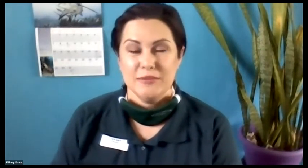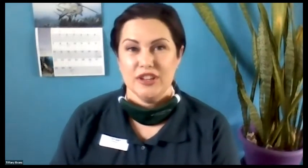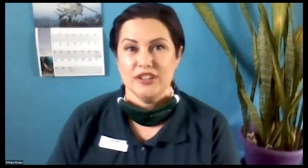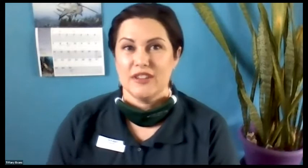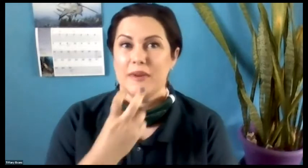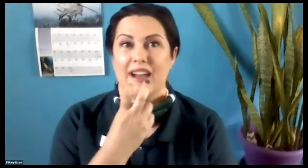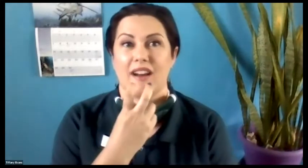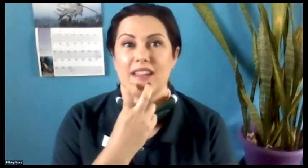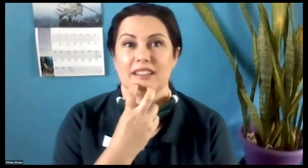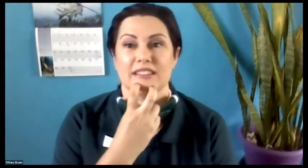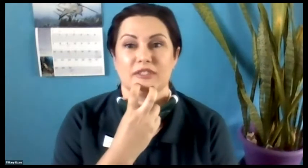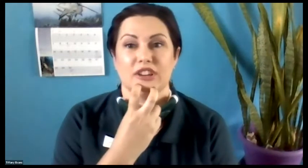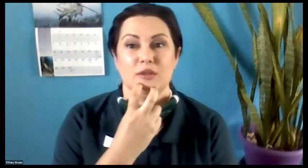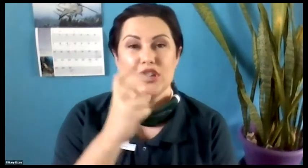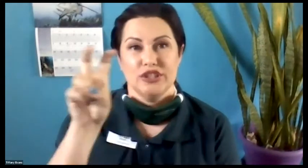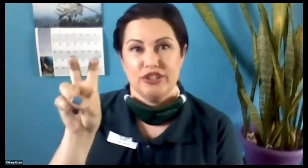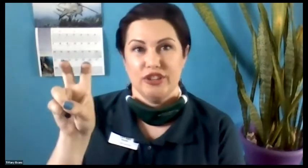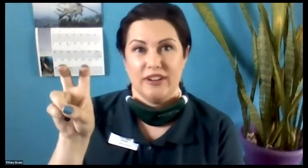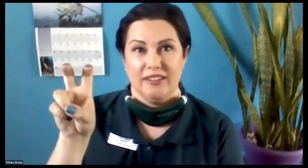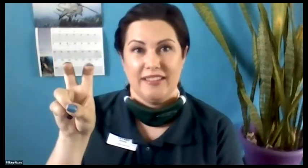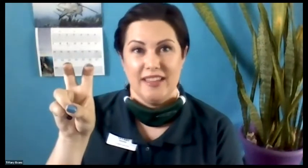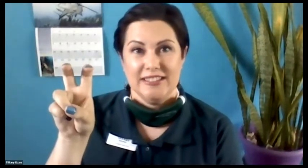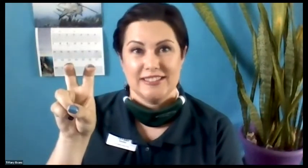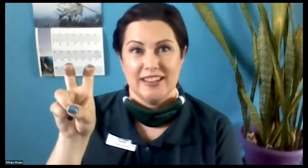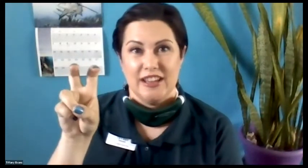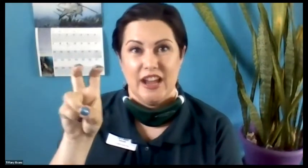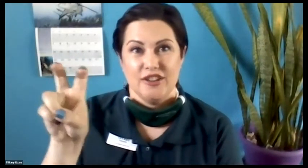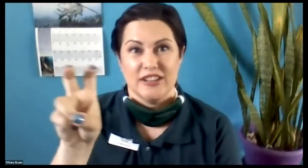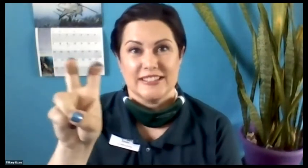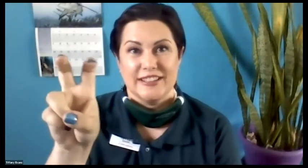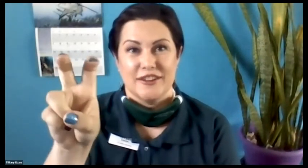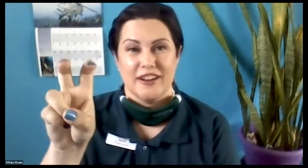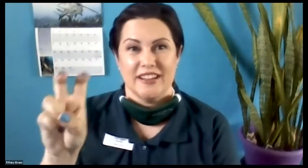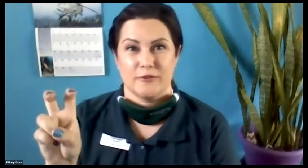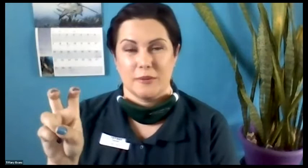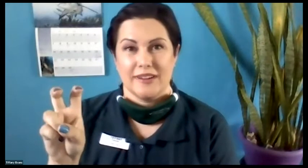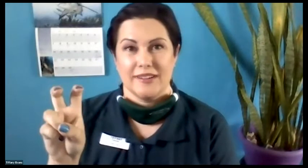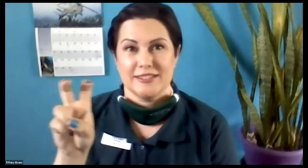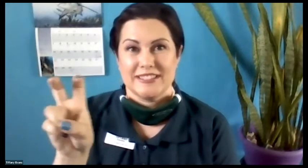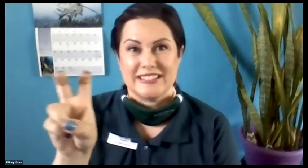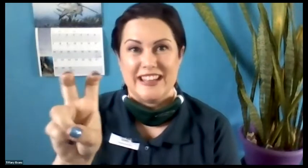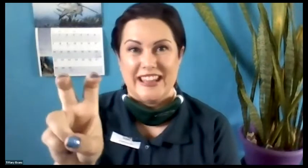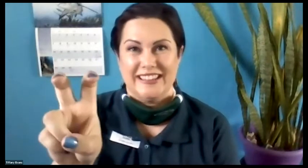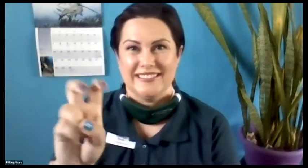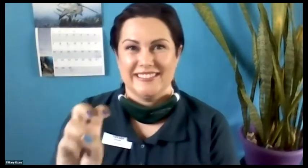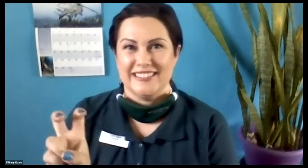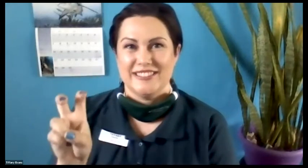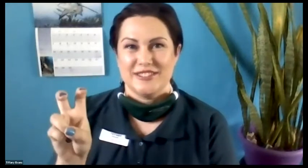to how we had our hand like this for goat, turn it around like this, and you're going to slither your hand forward. So snake. So try it